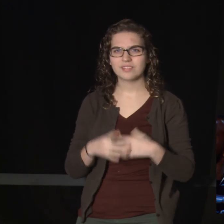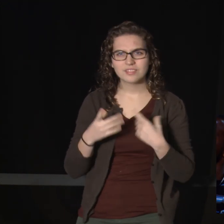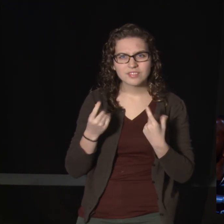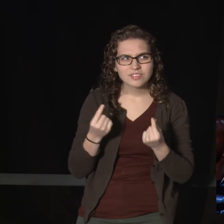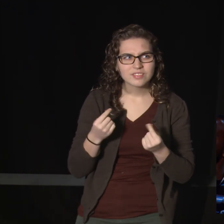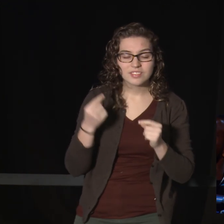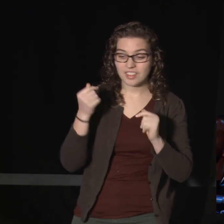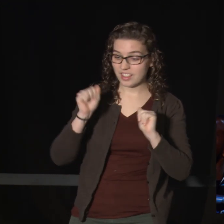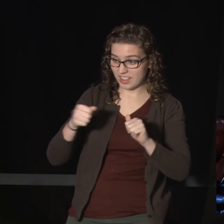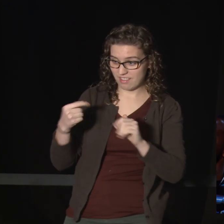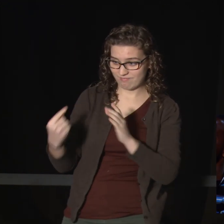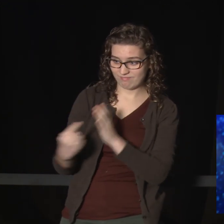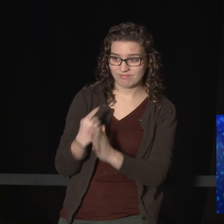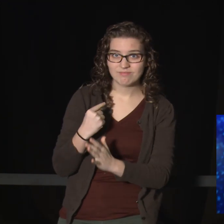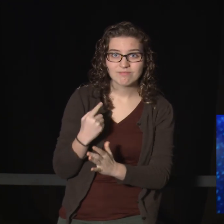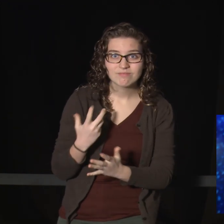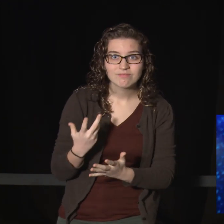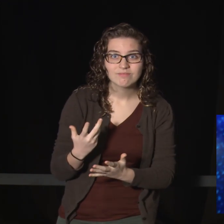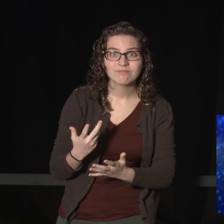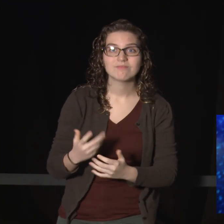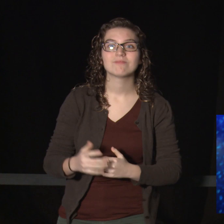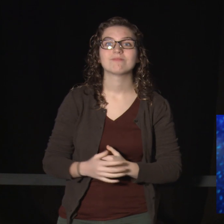can kill me.